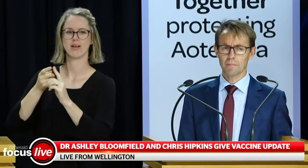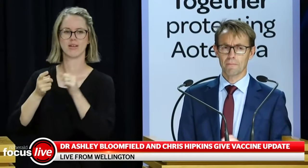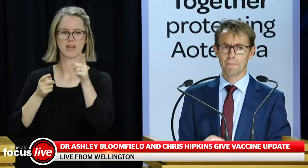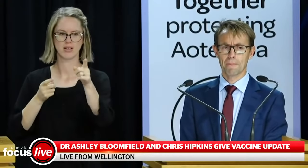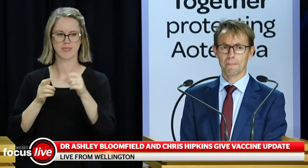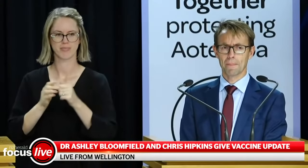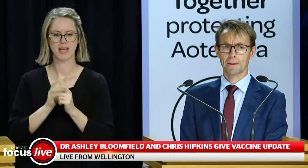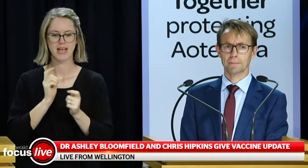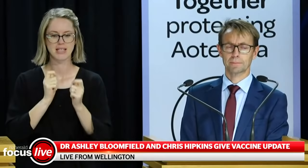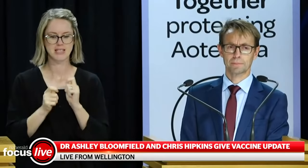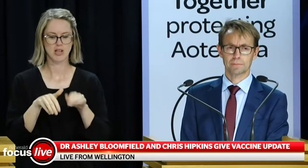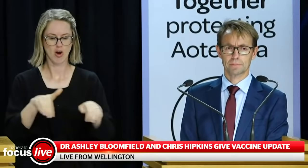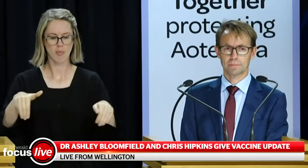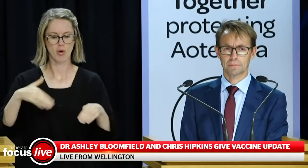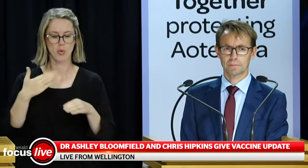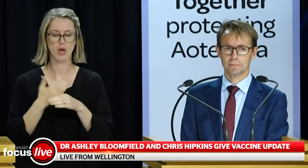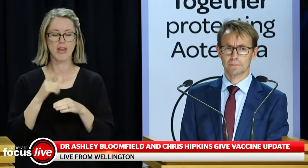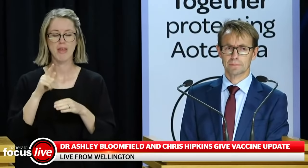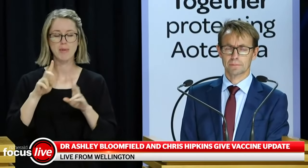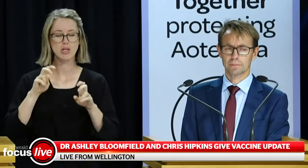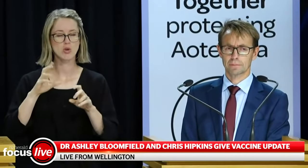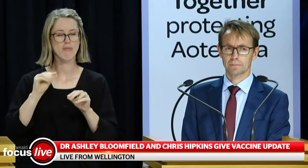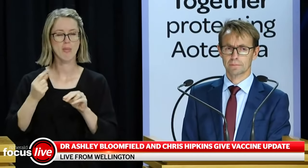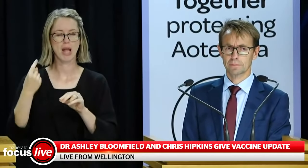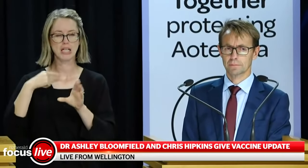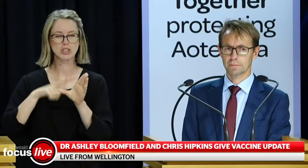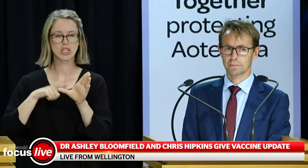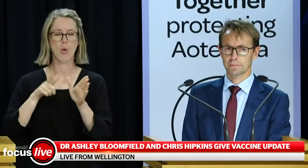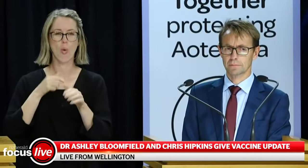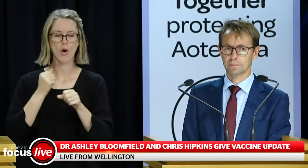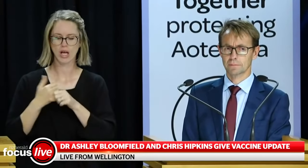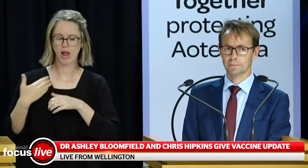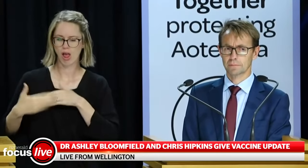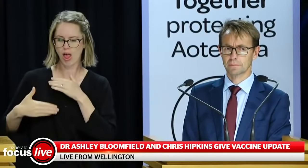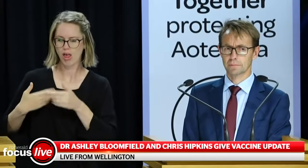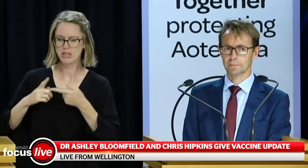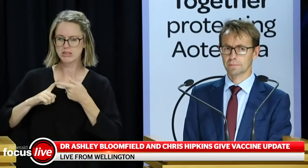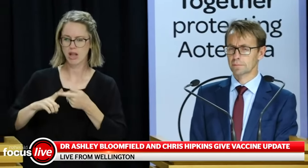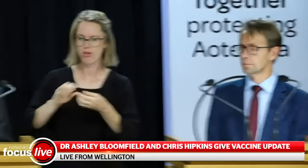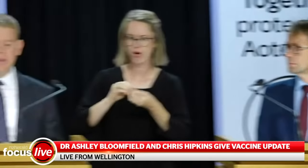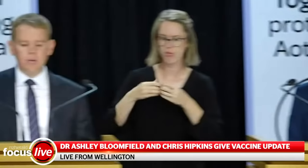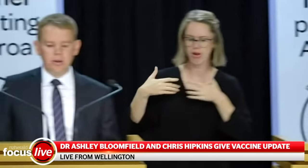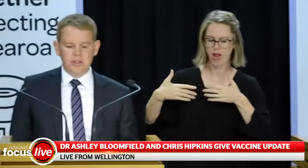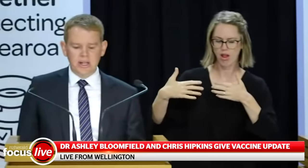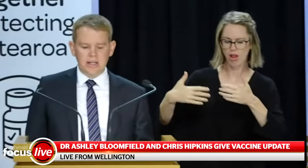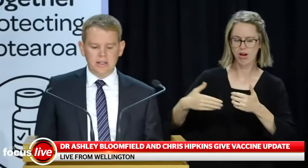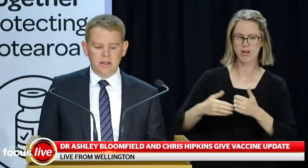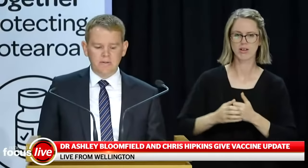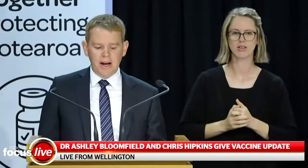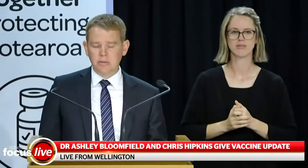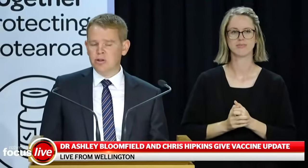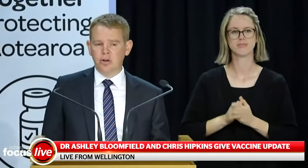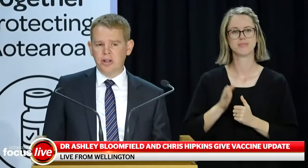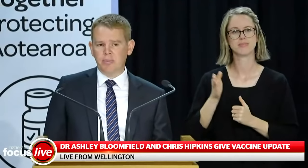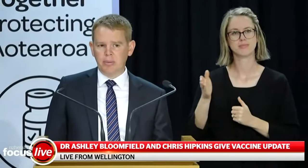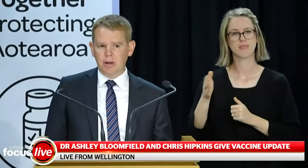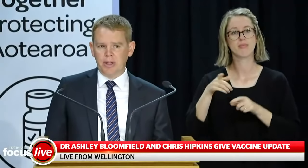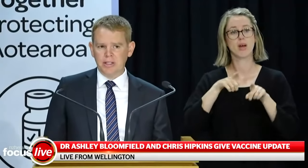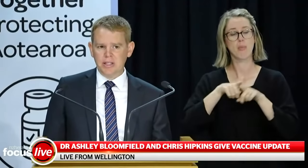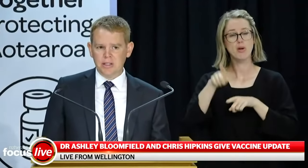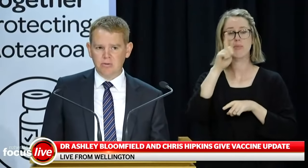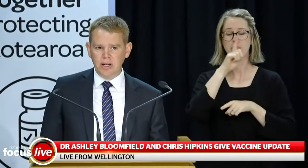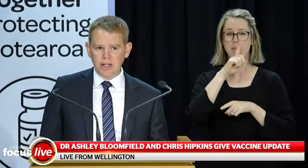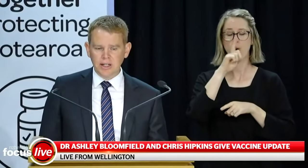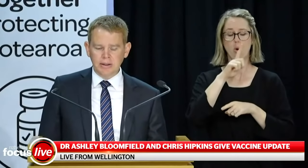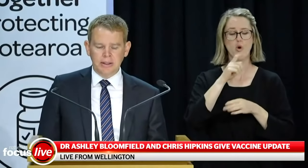border workers has been an issue since August last year. How is this still a problem? Look, I think what you'll see is that the vast majority of people are